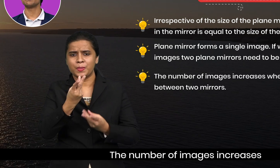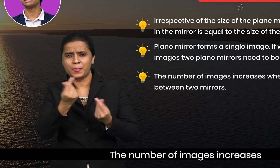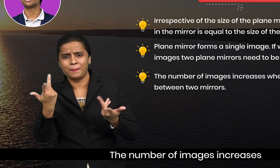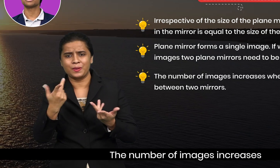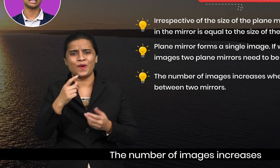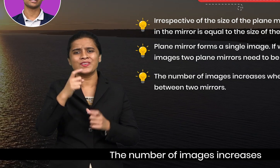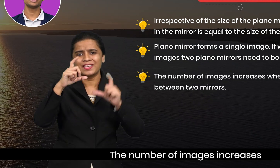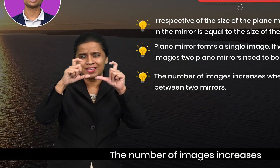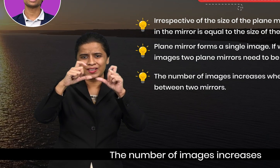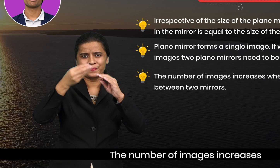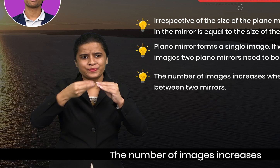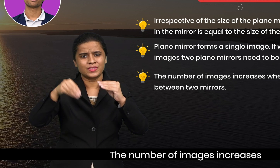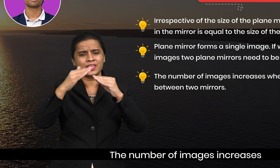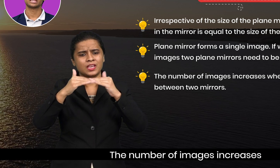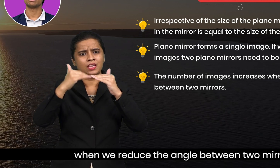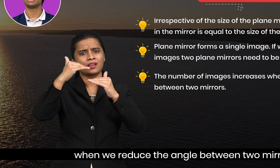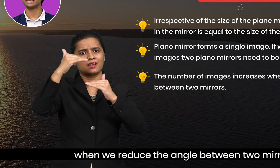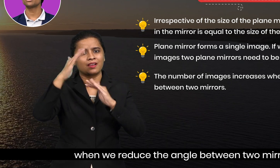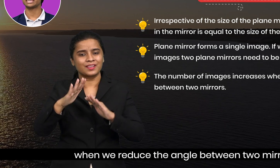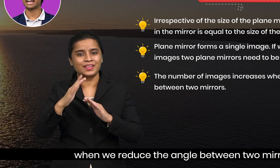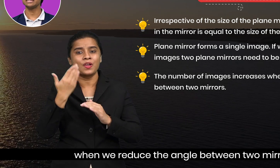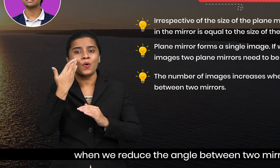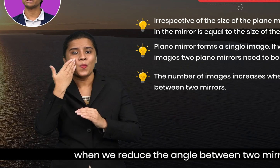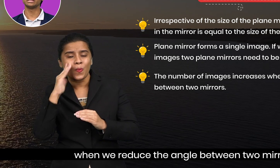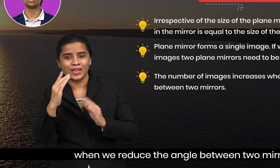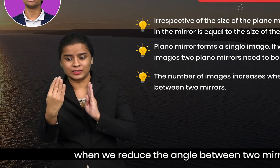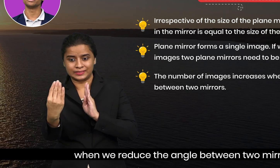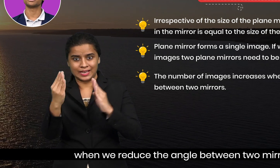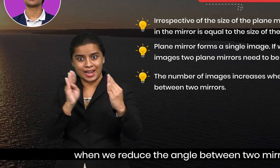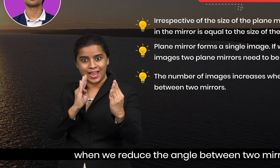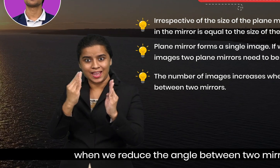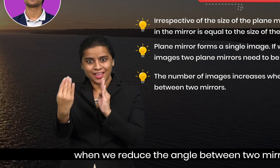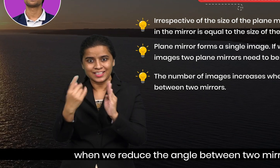The number of images increases when we reduce the angle between two